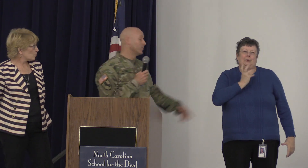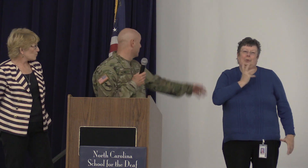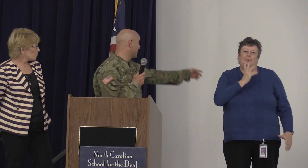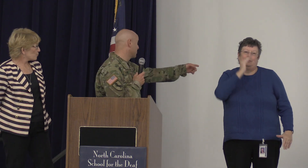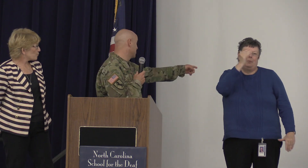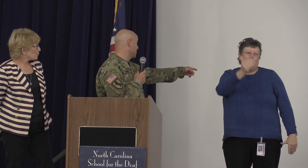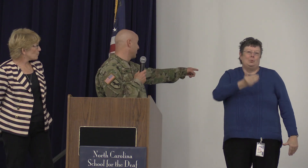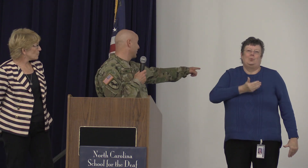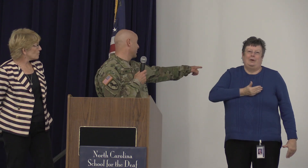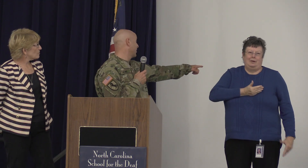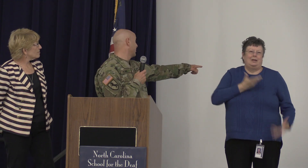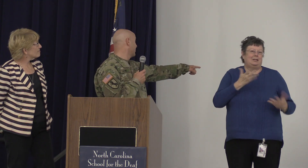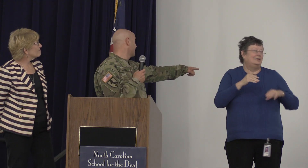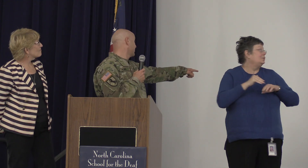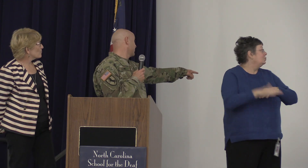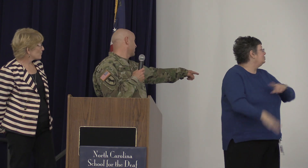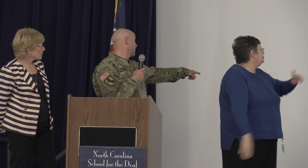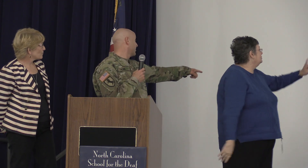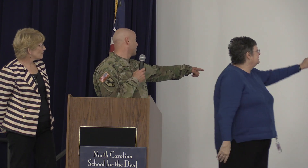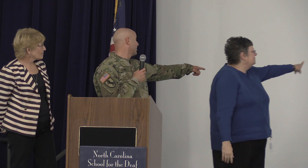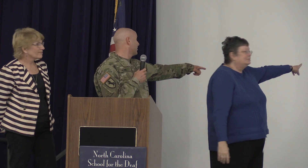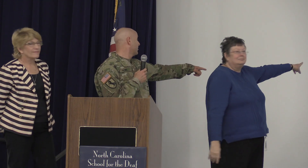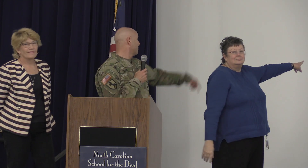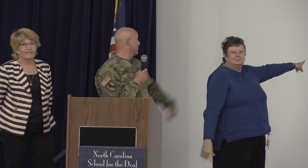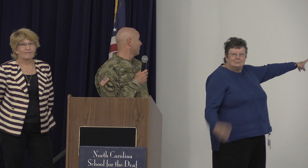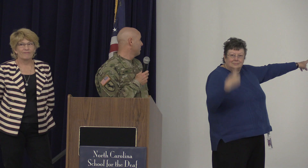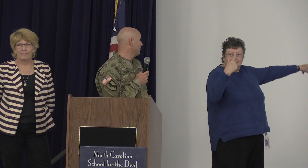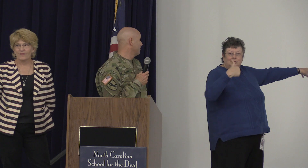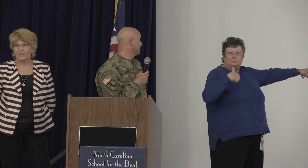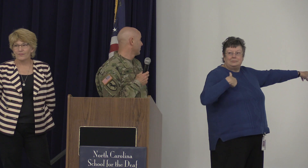most welcome. That's what you sent right there.